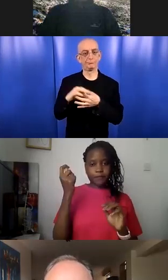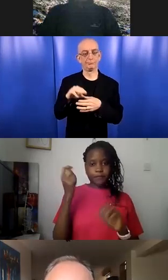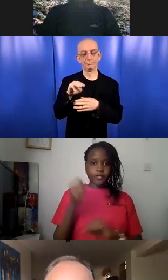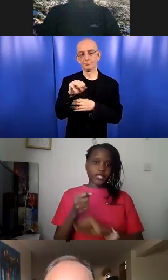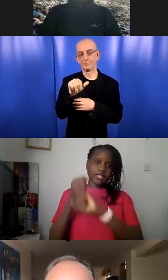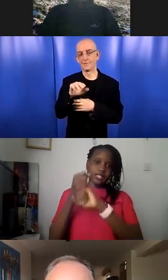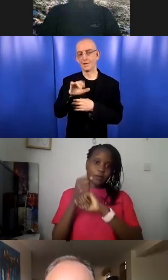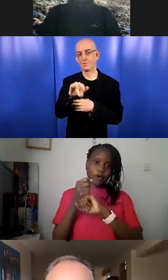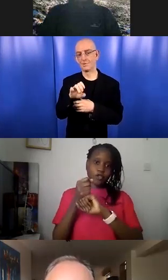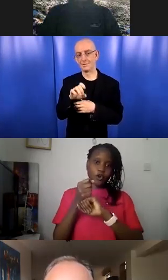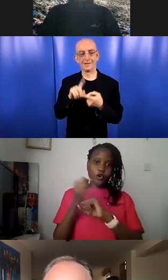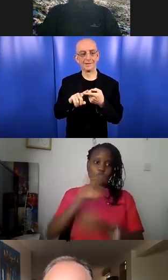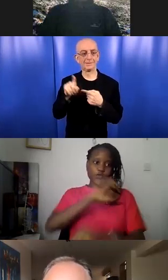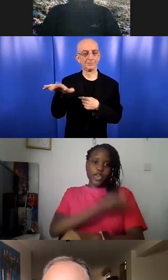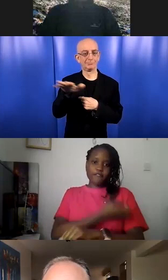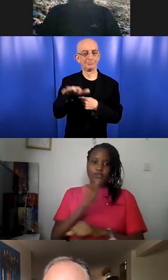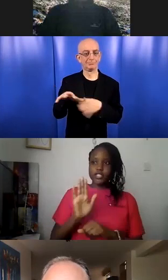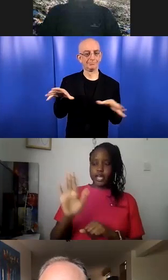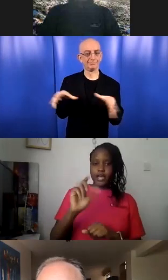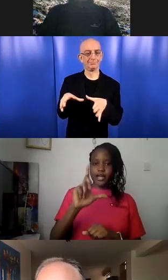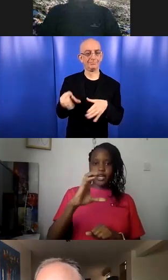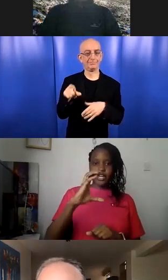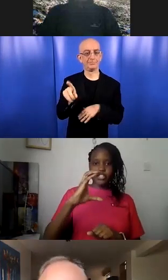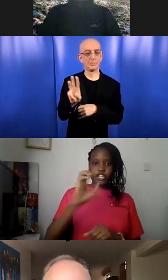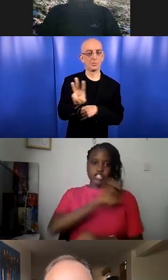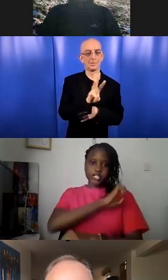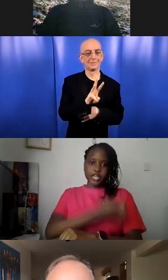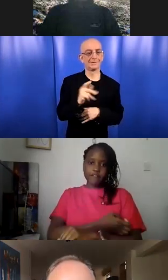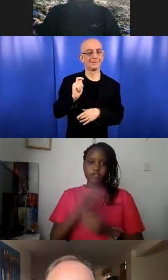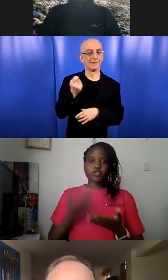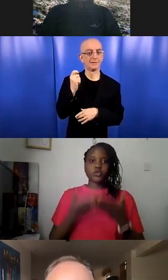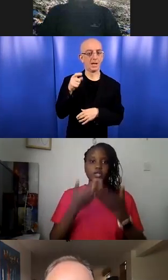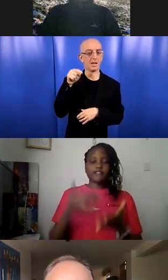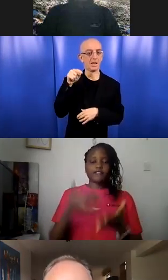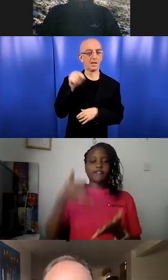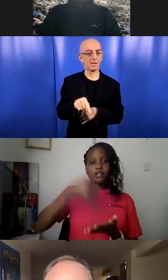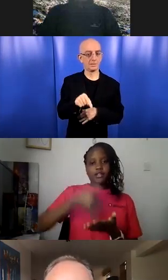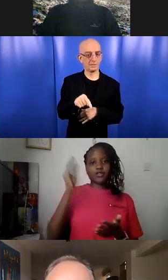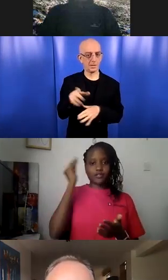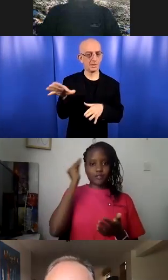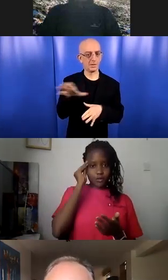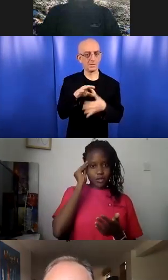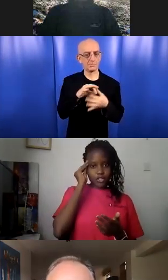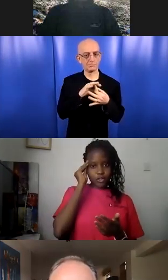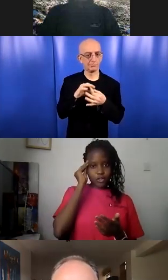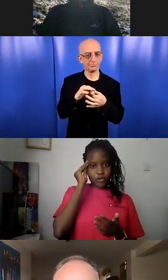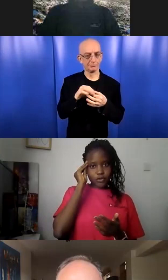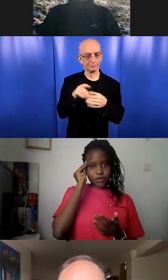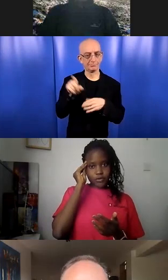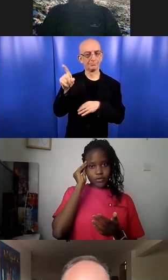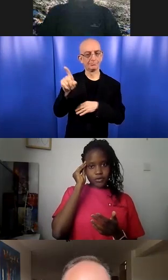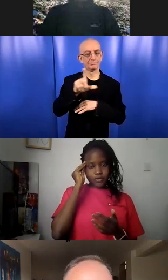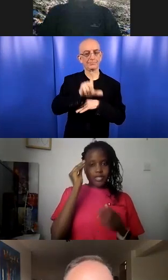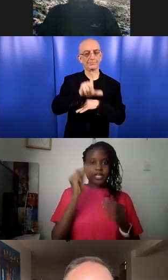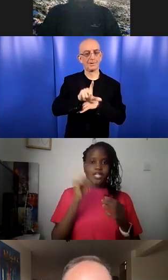support of their efforts, Leonard Cheshire's efforts to deliver inclusive education, not in special schools,